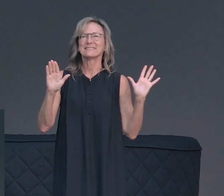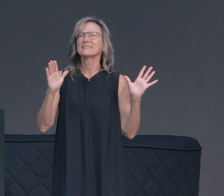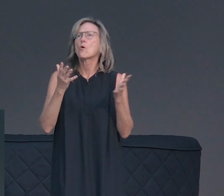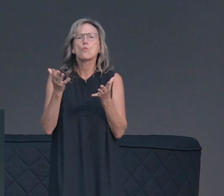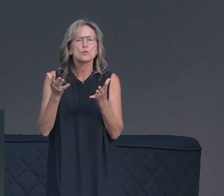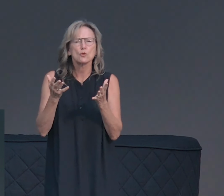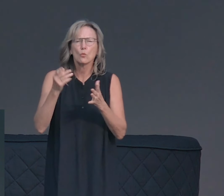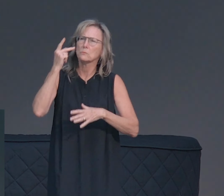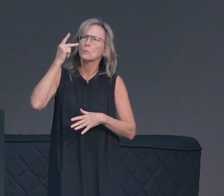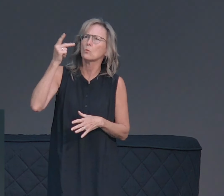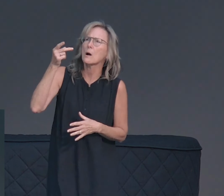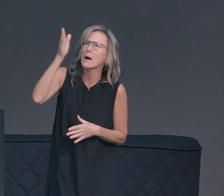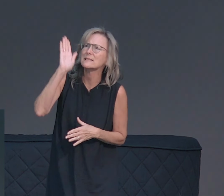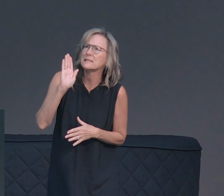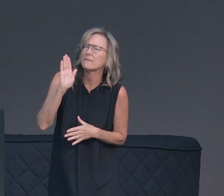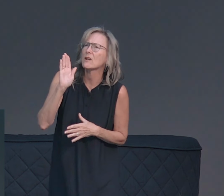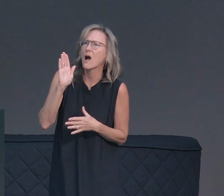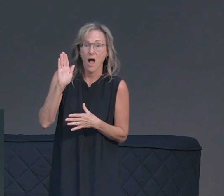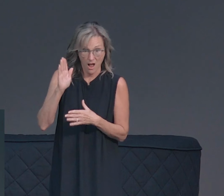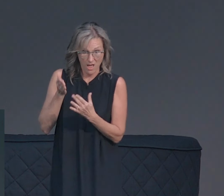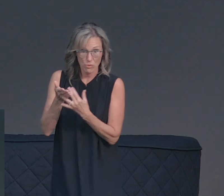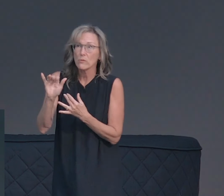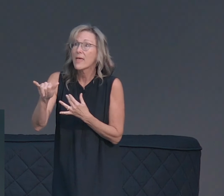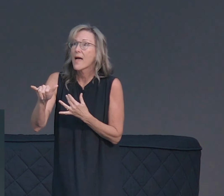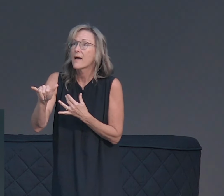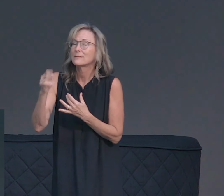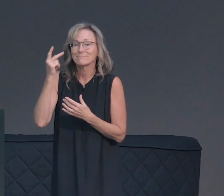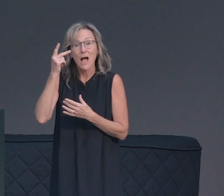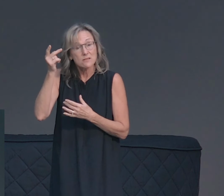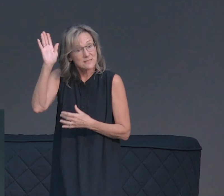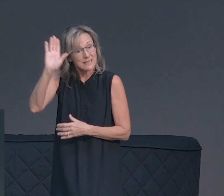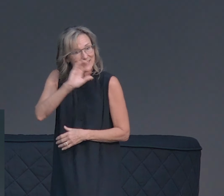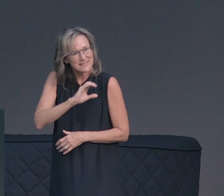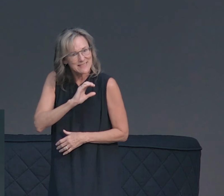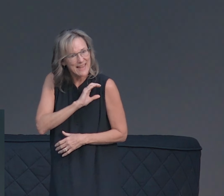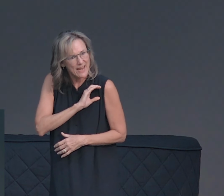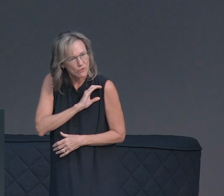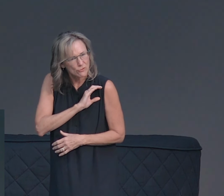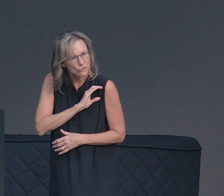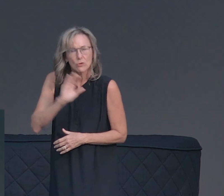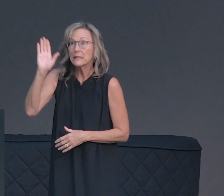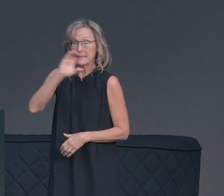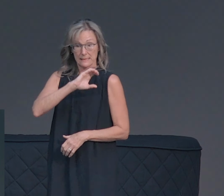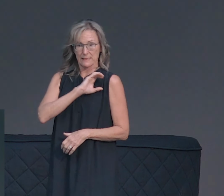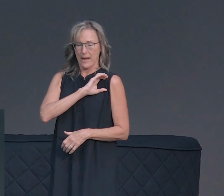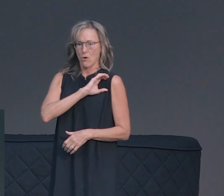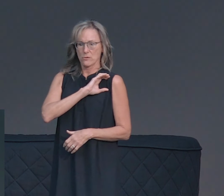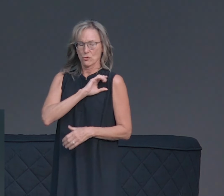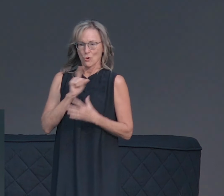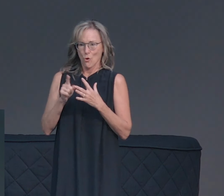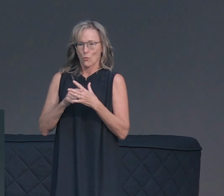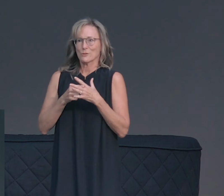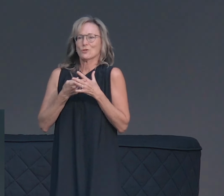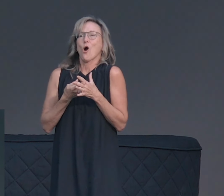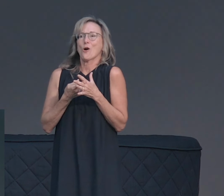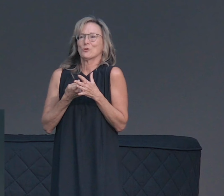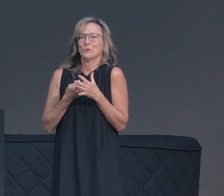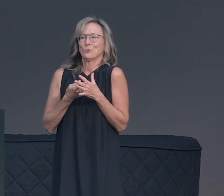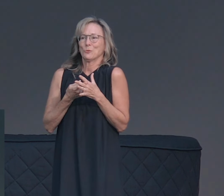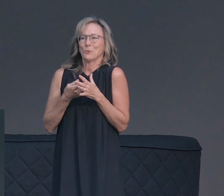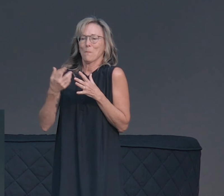What will I see of God? You will see His character. You will see His character because His character will begin to characterize